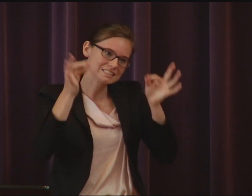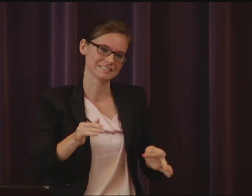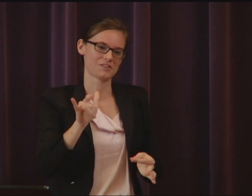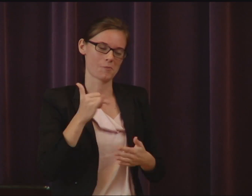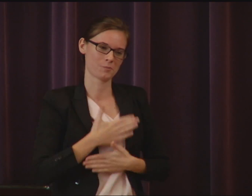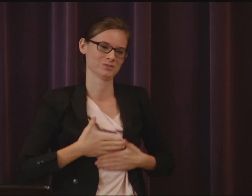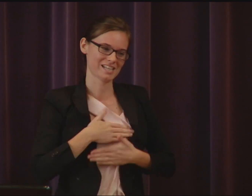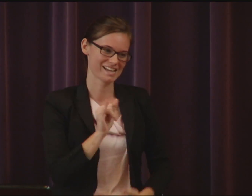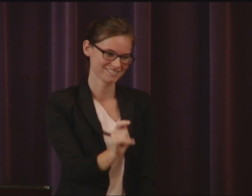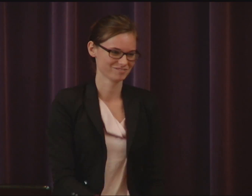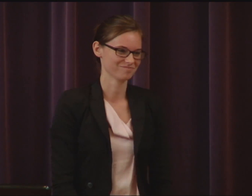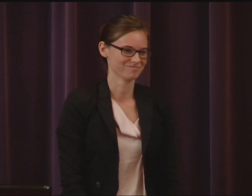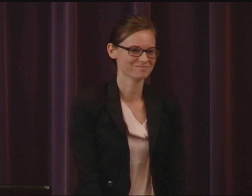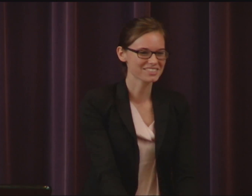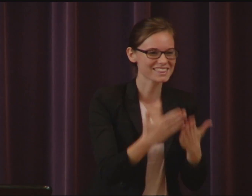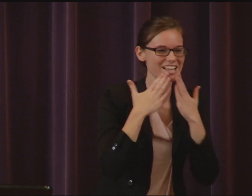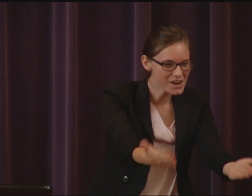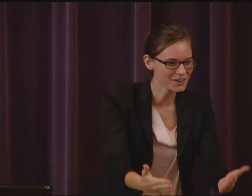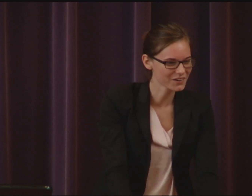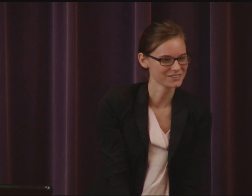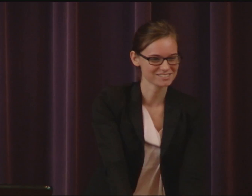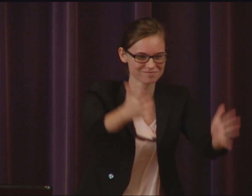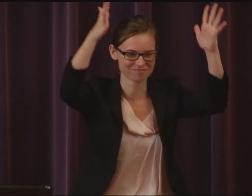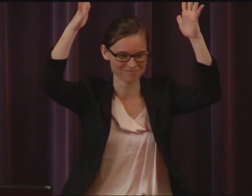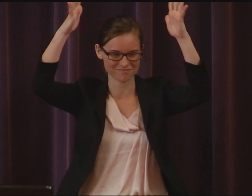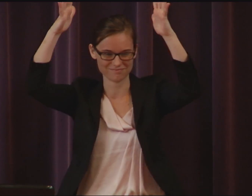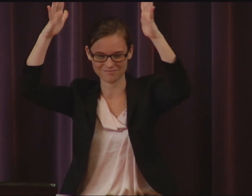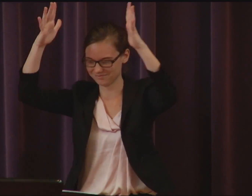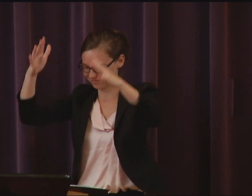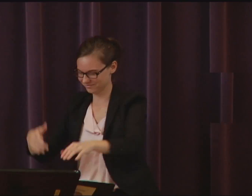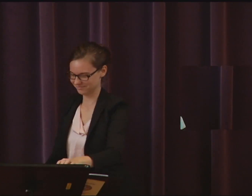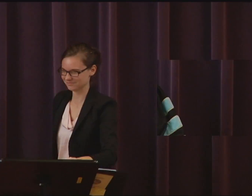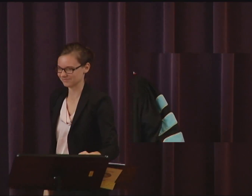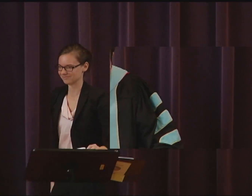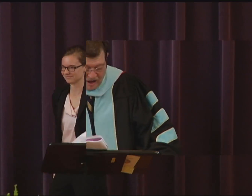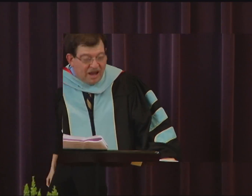Gallaudet years. We definitely would appreciate it. Thank you.